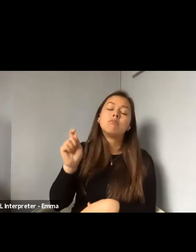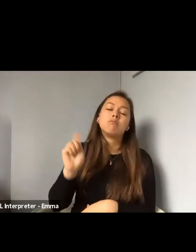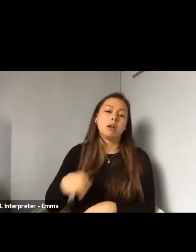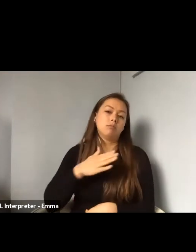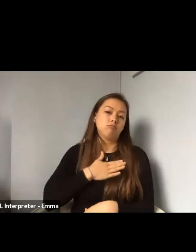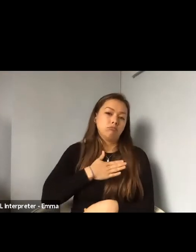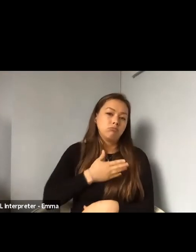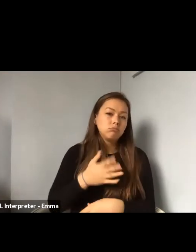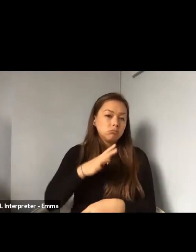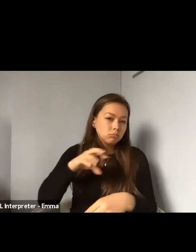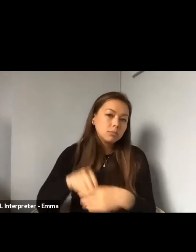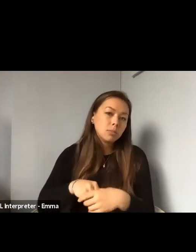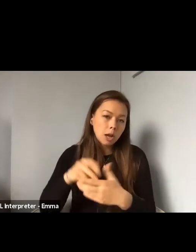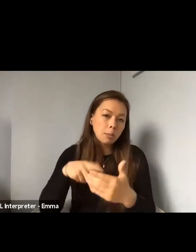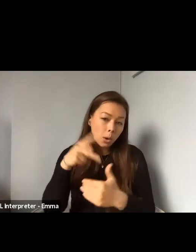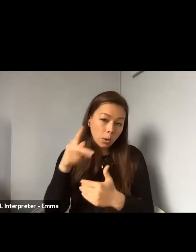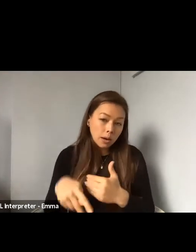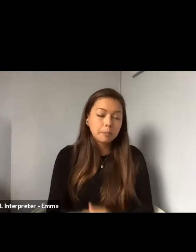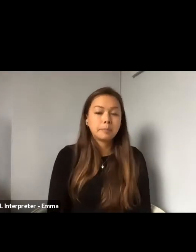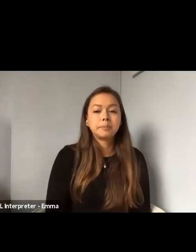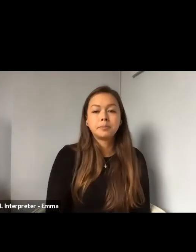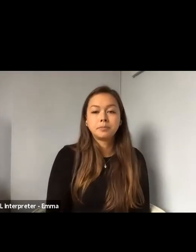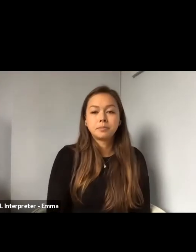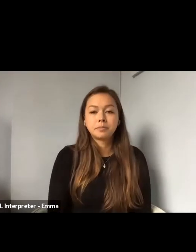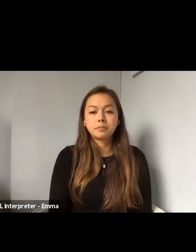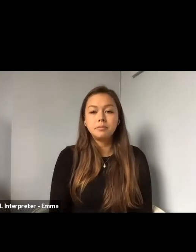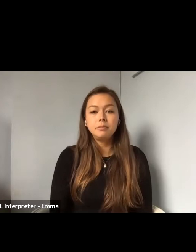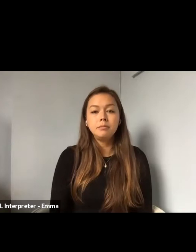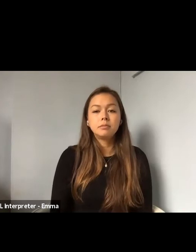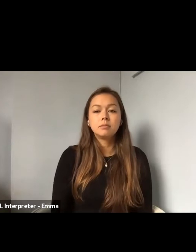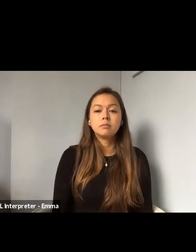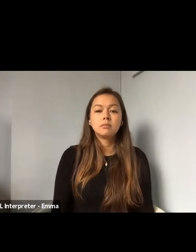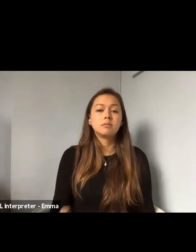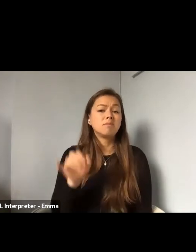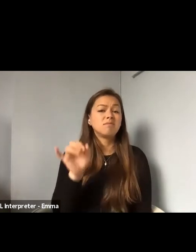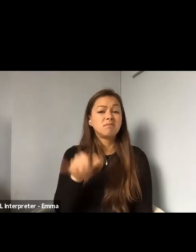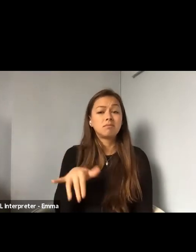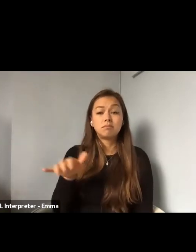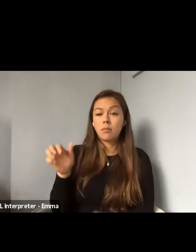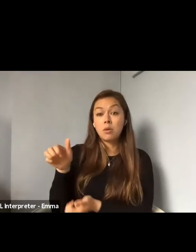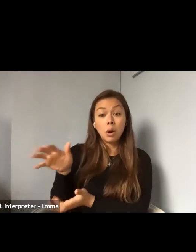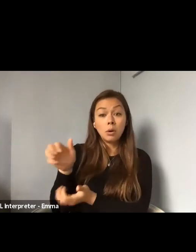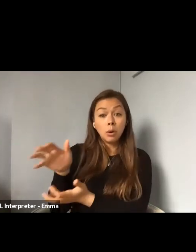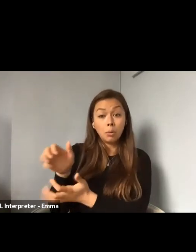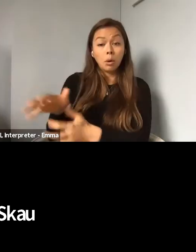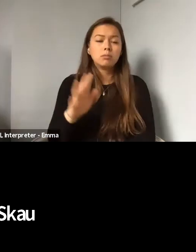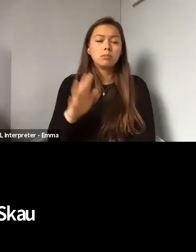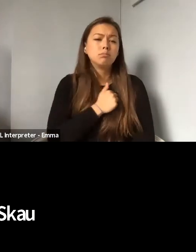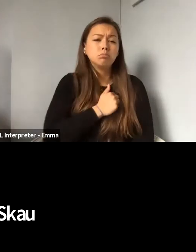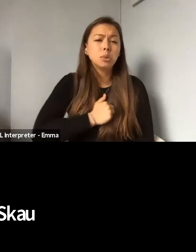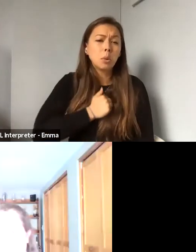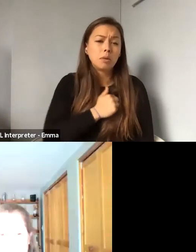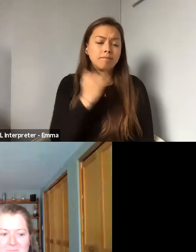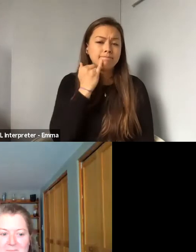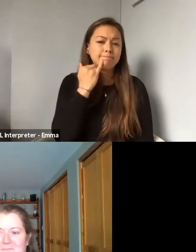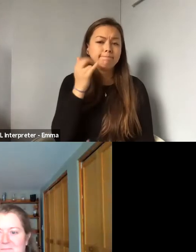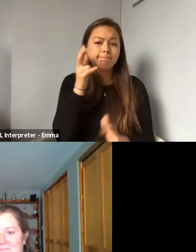that is our brief summary slide. I apologize if you can hear my dog barking in the background.